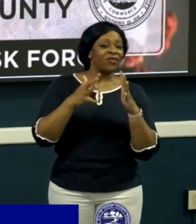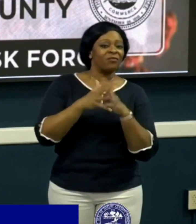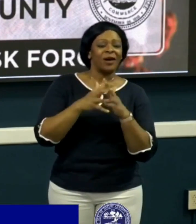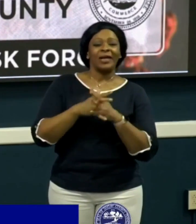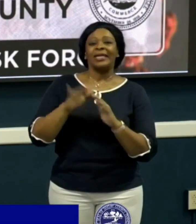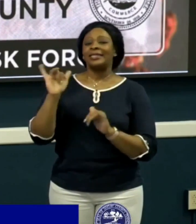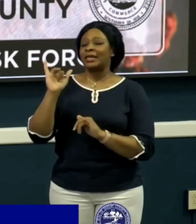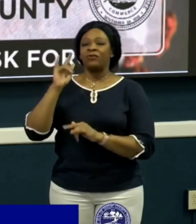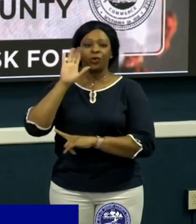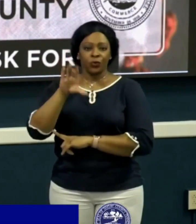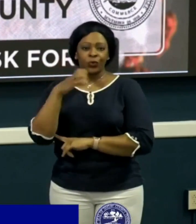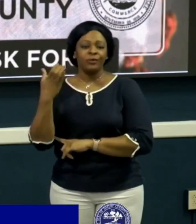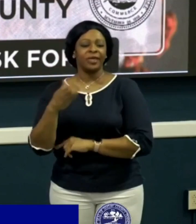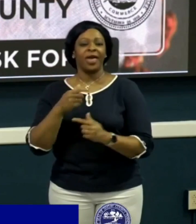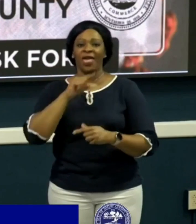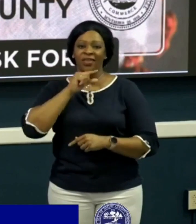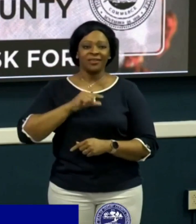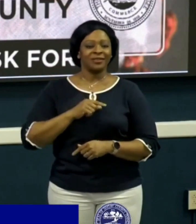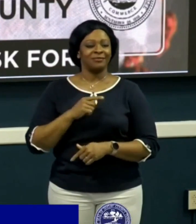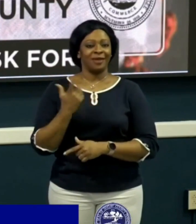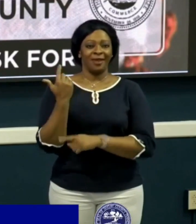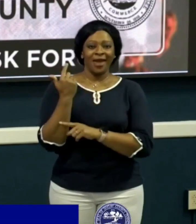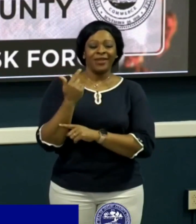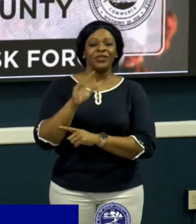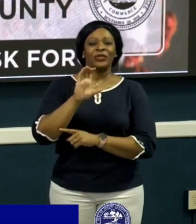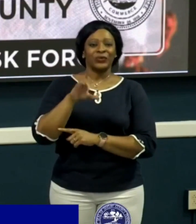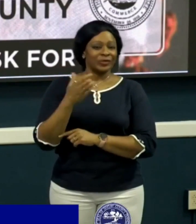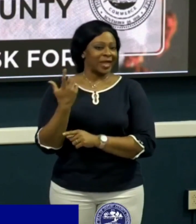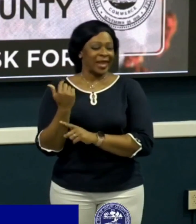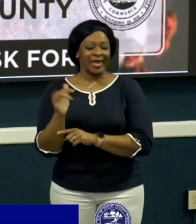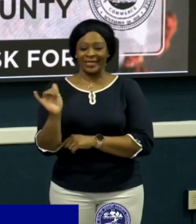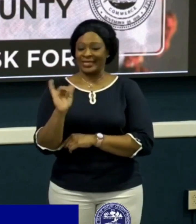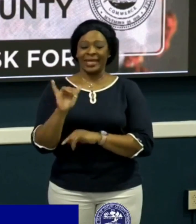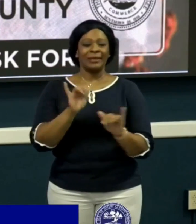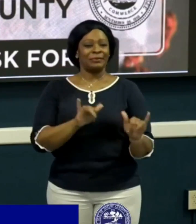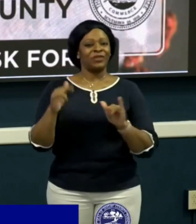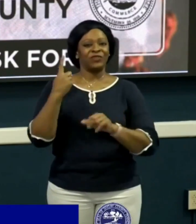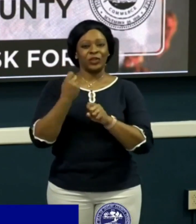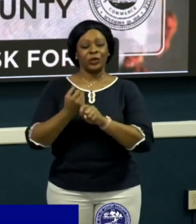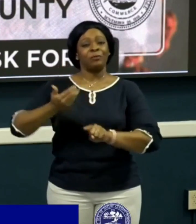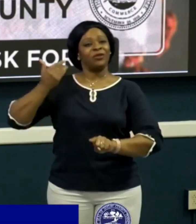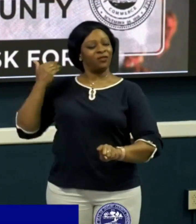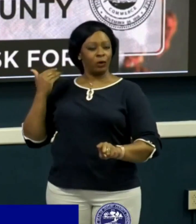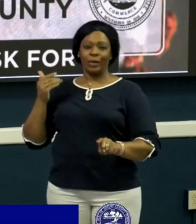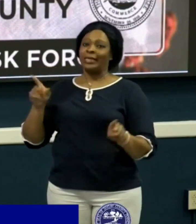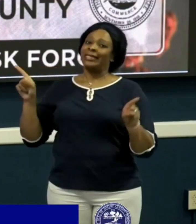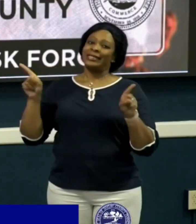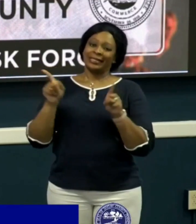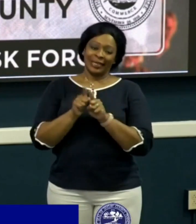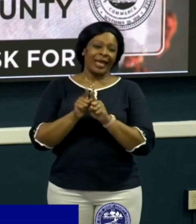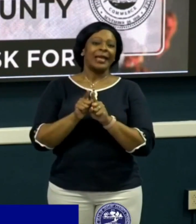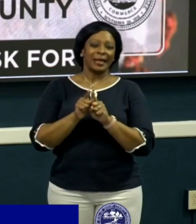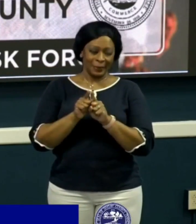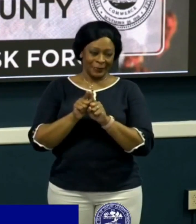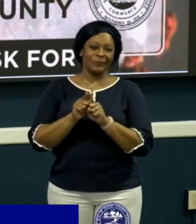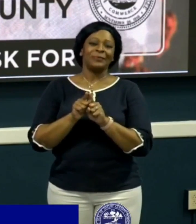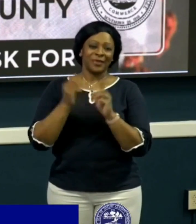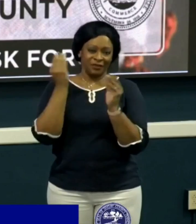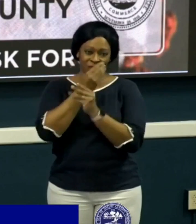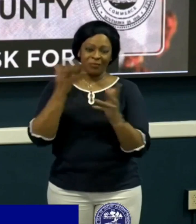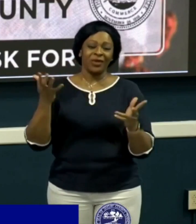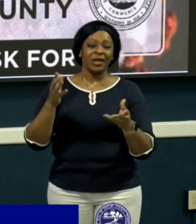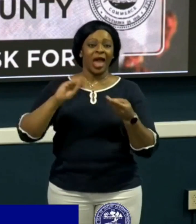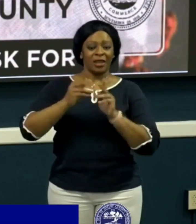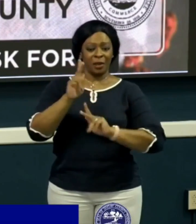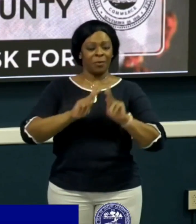for Thanksgiving last year, Christmas and Thanksgiving last year, as it was for the years before. So we're seeing our